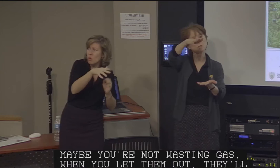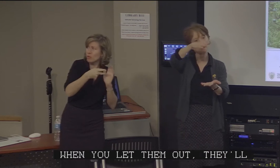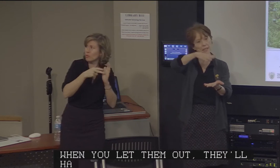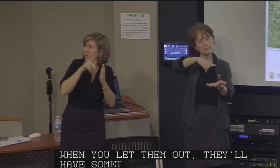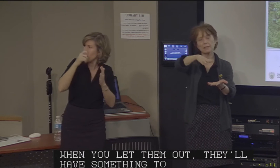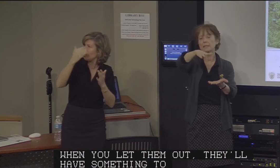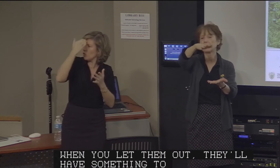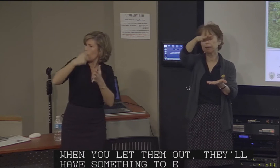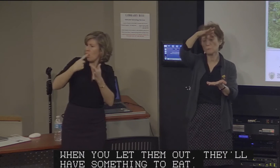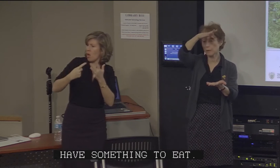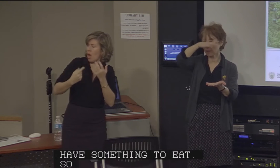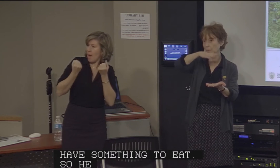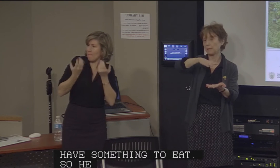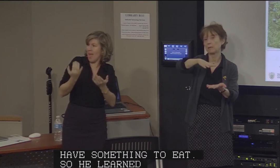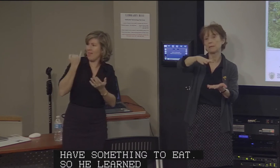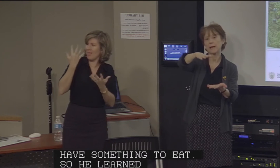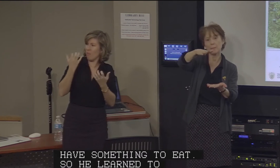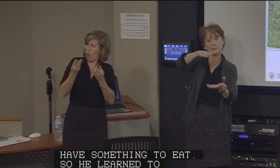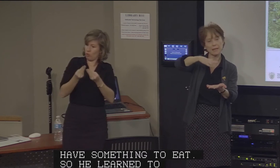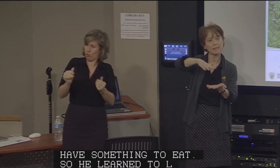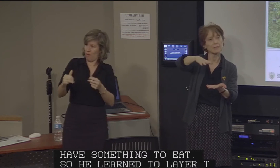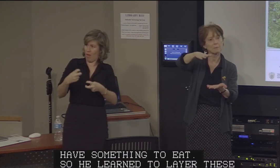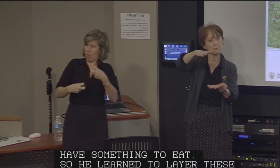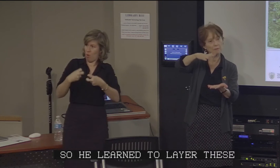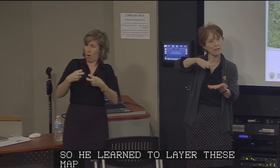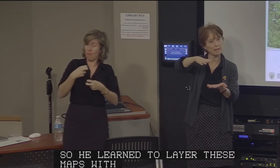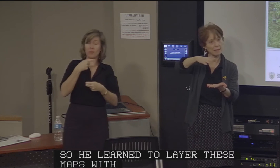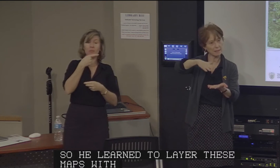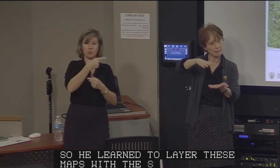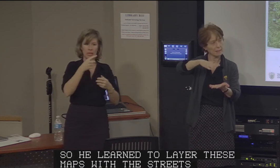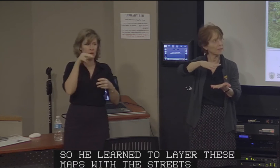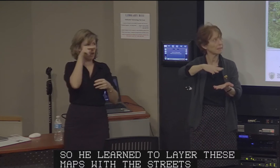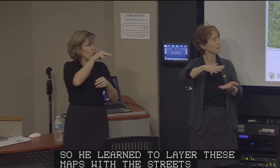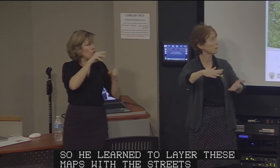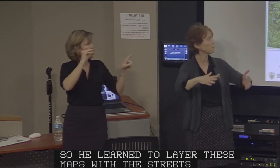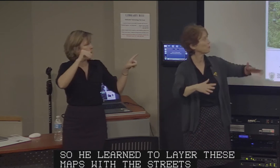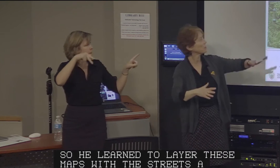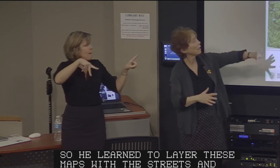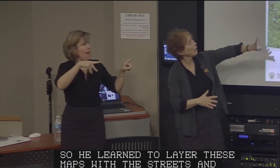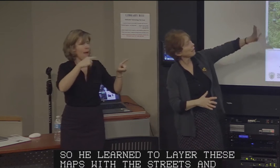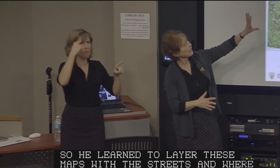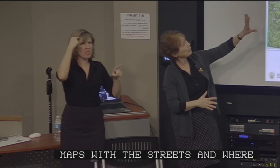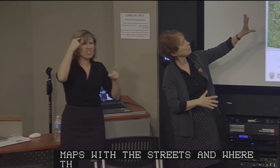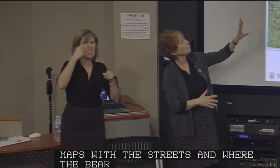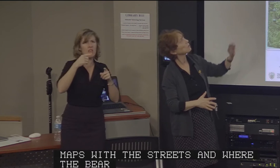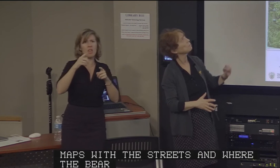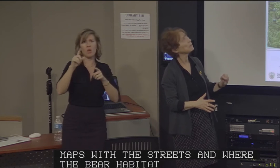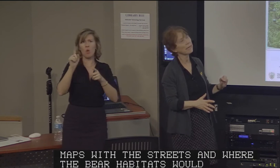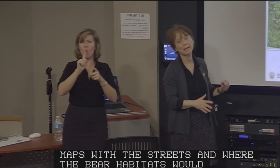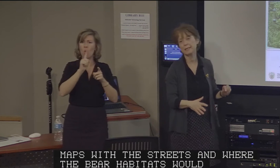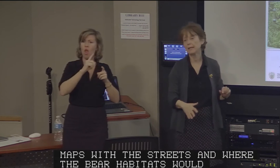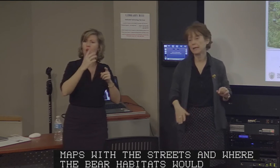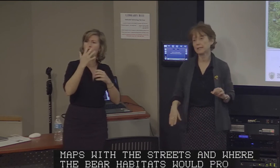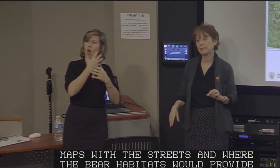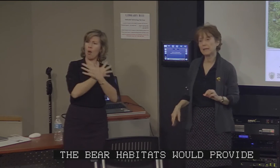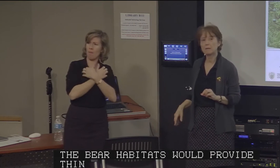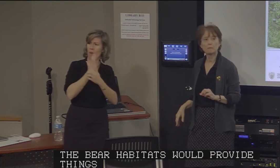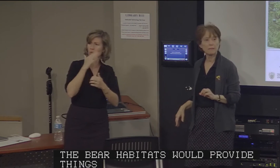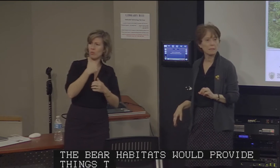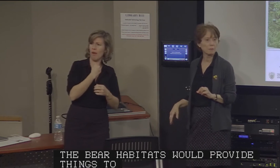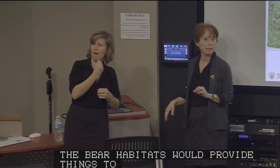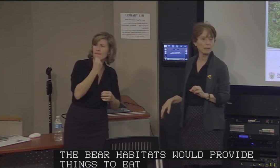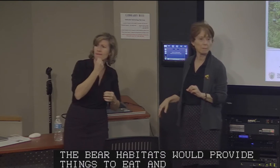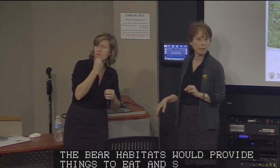the streets and the where the bear habitats would provide things to eat and so forth, and came up with a plan as to how